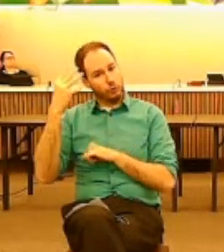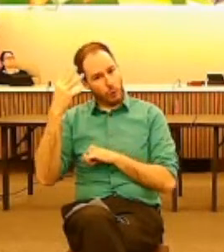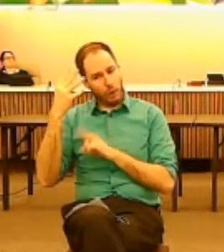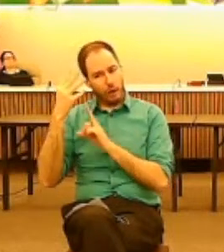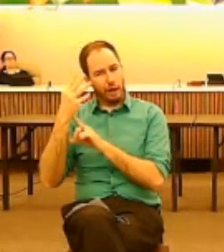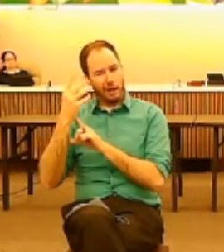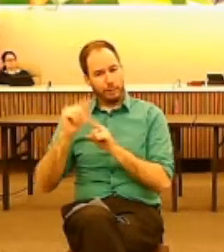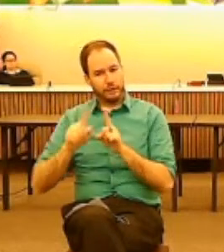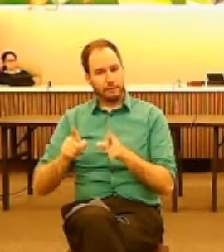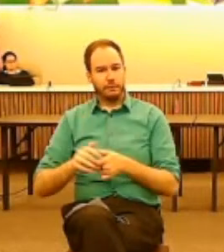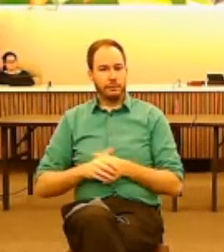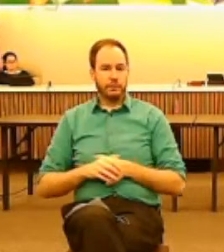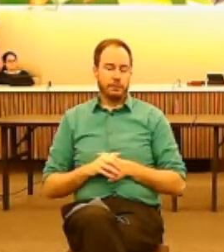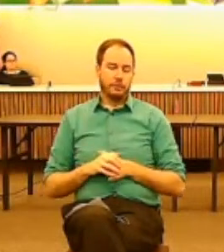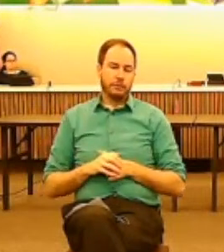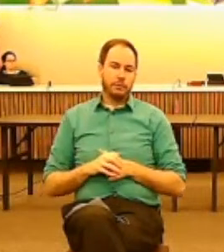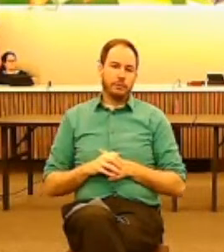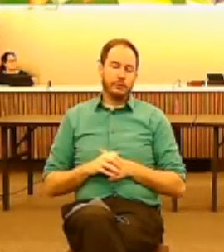slightly different.